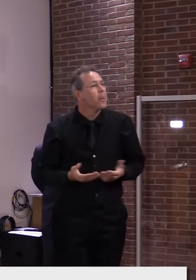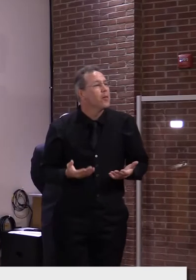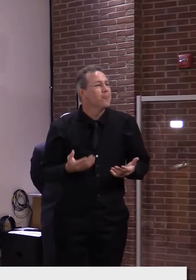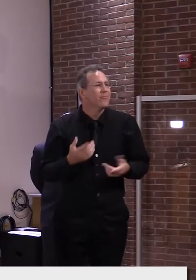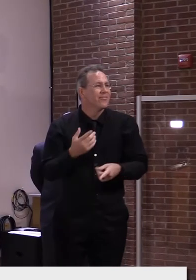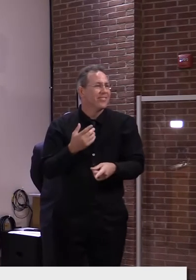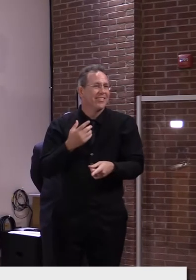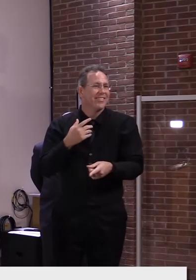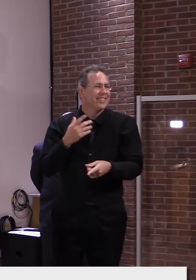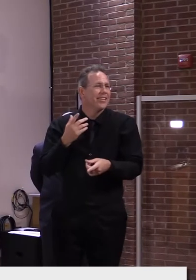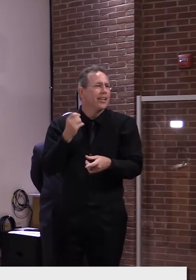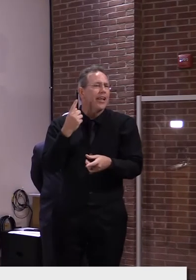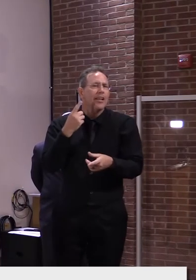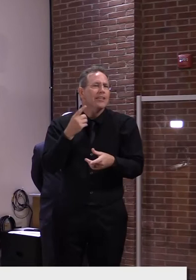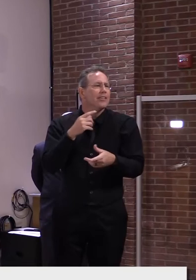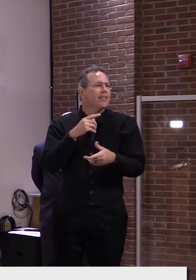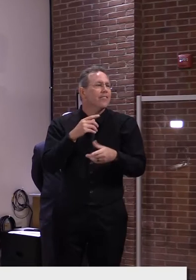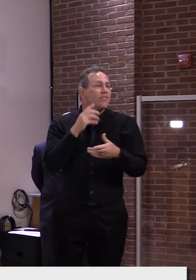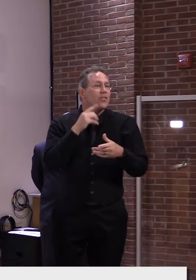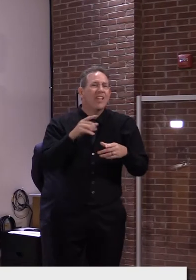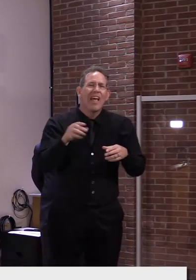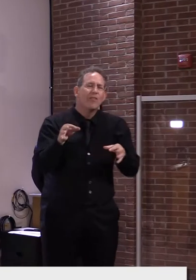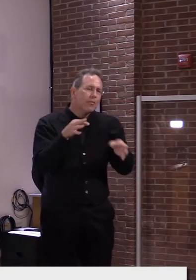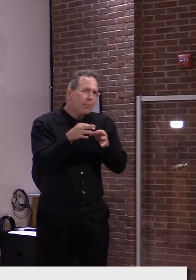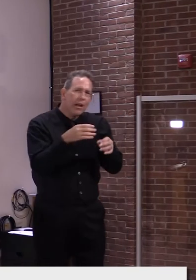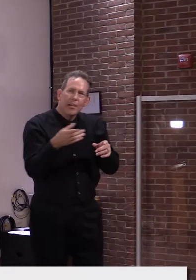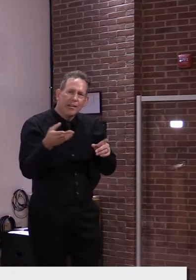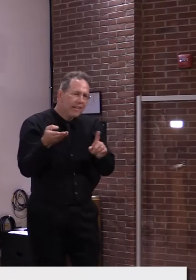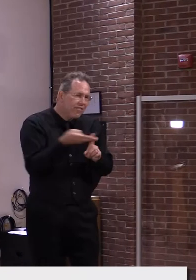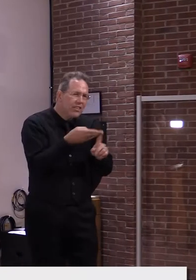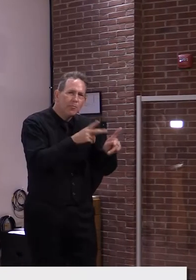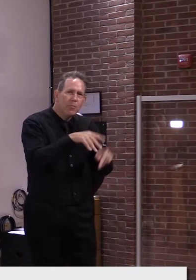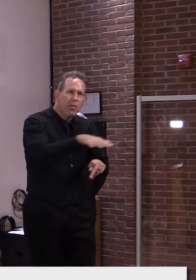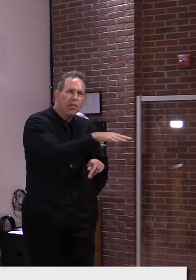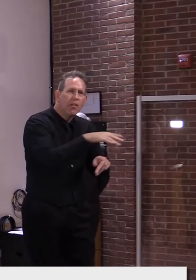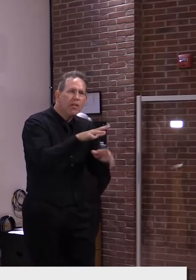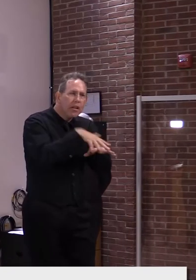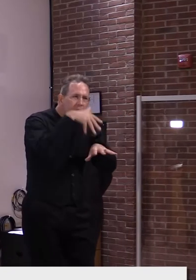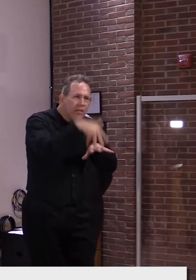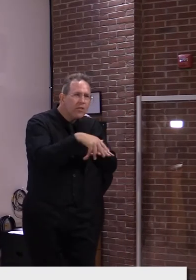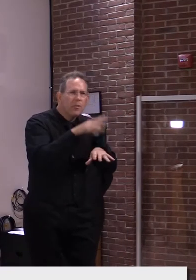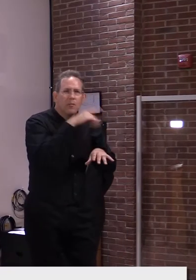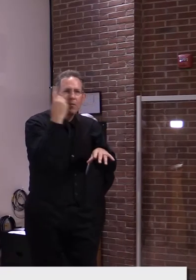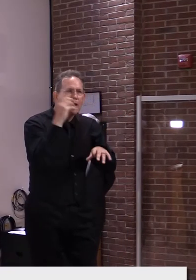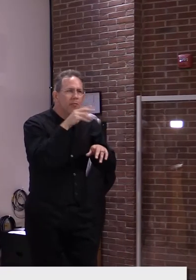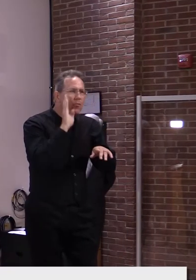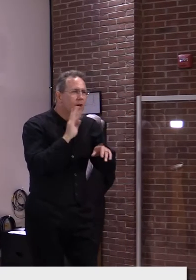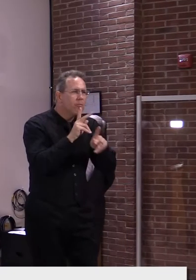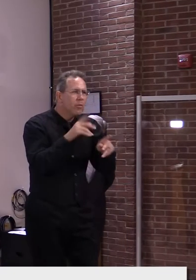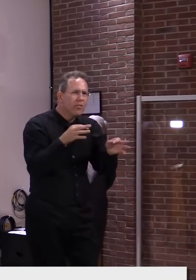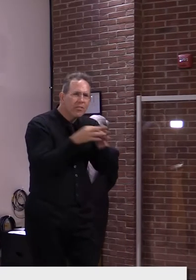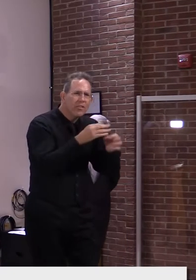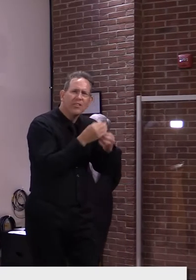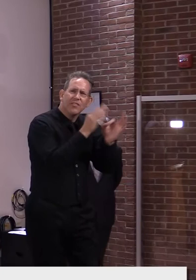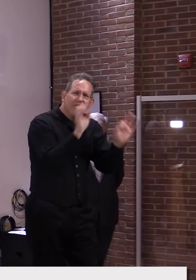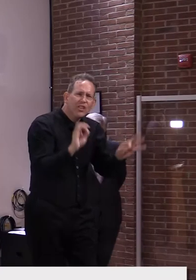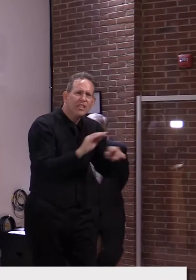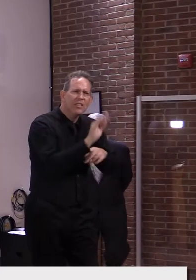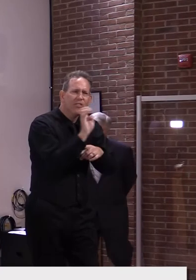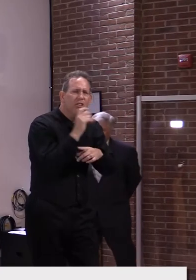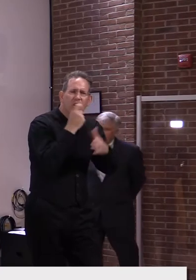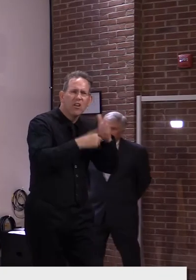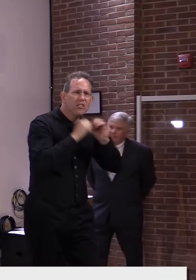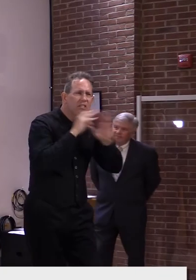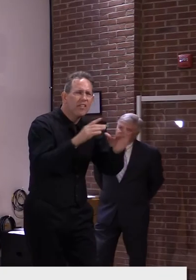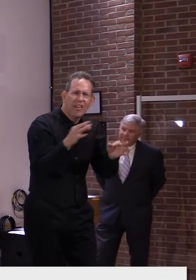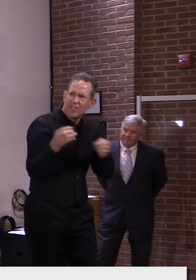it. And I don't believe we've had an issue with that in Vermont in terms of that becoming something that we had on